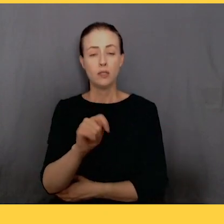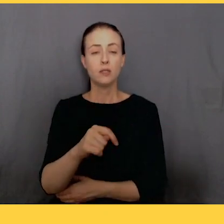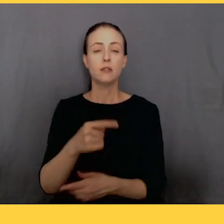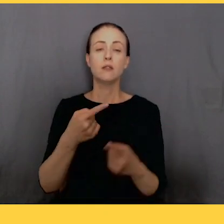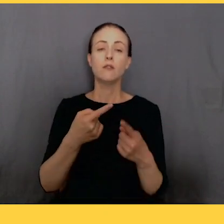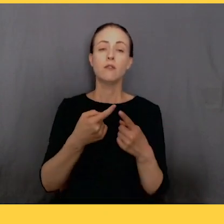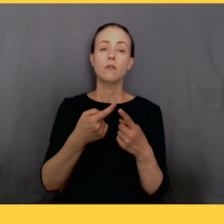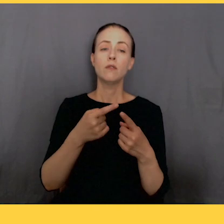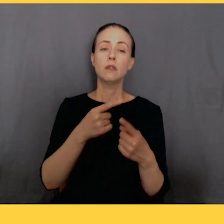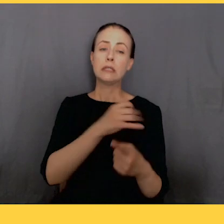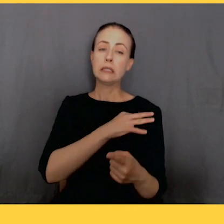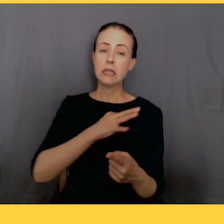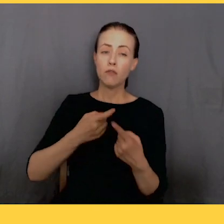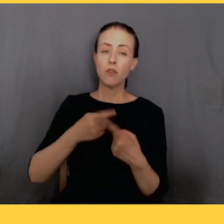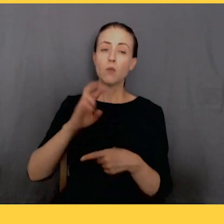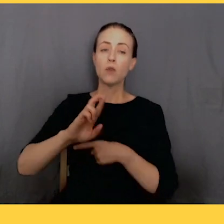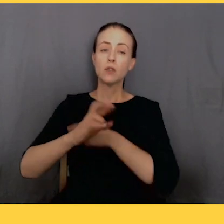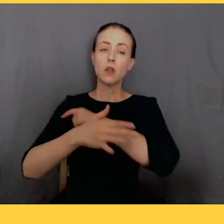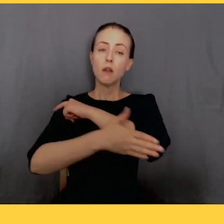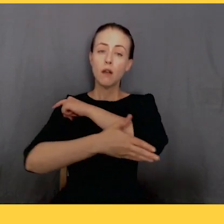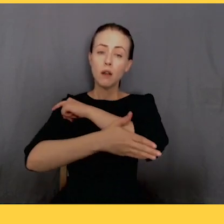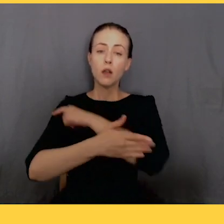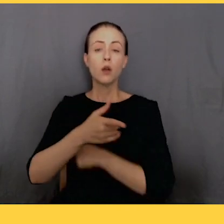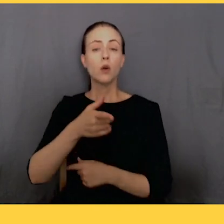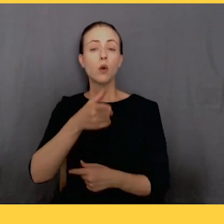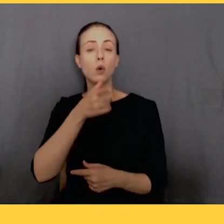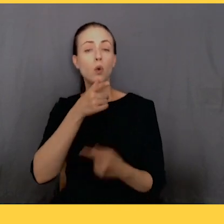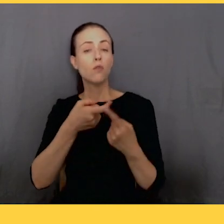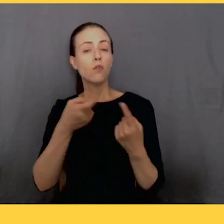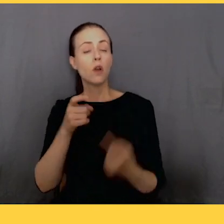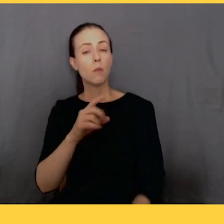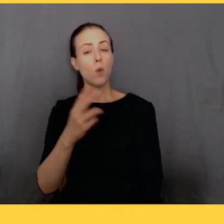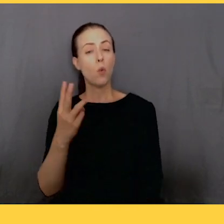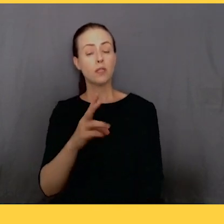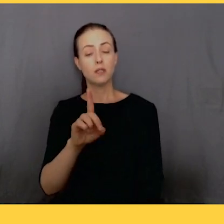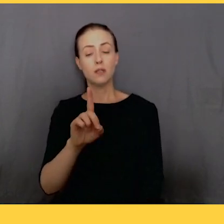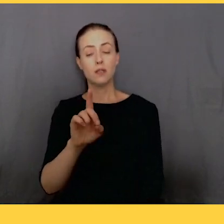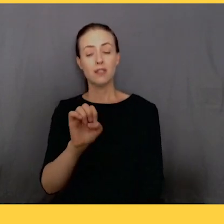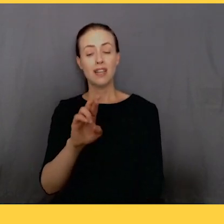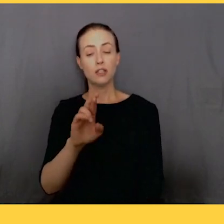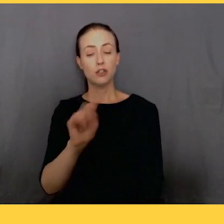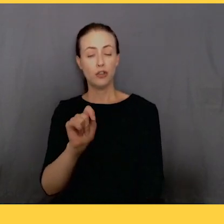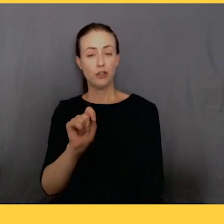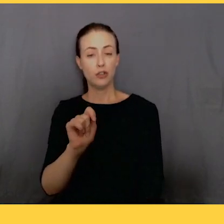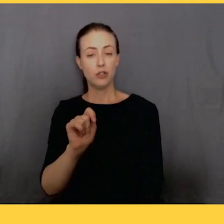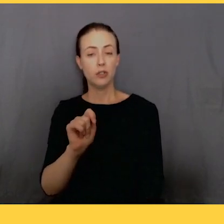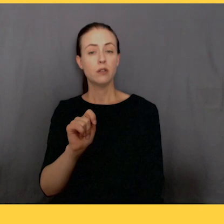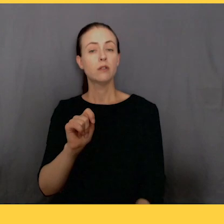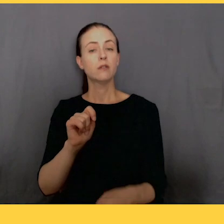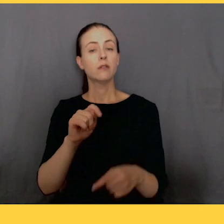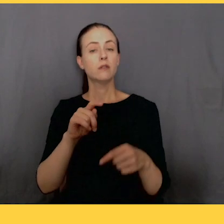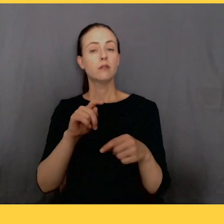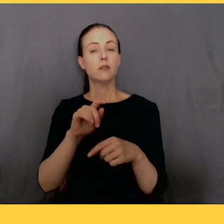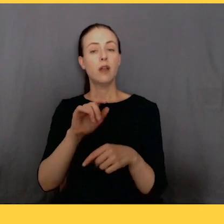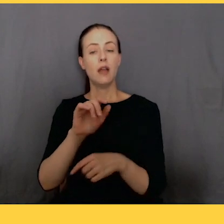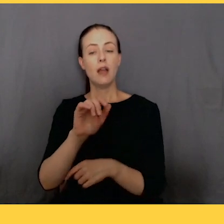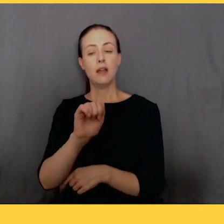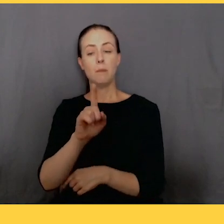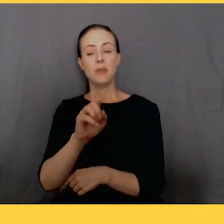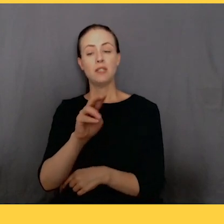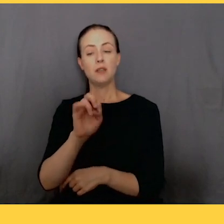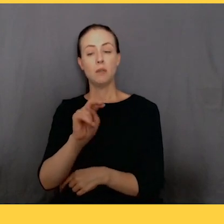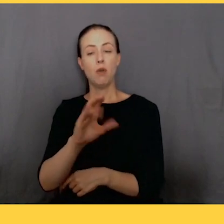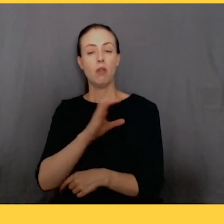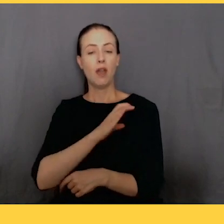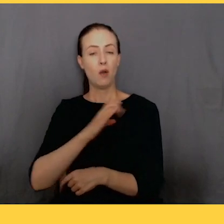on the West Desert Municipal Advisory Council, and the many local business owners, along with our federal and state elected officials that have